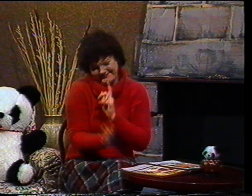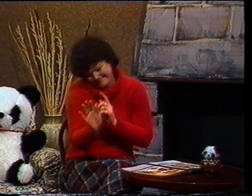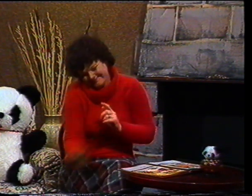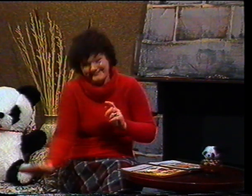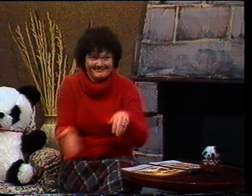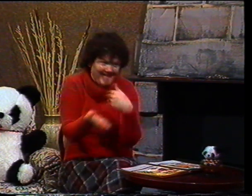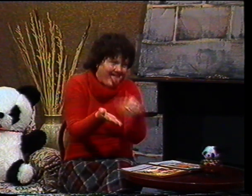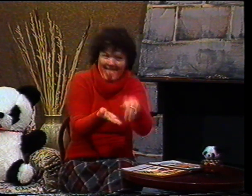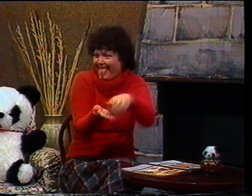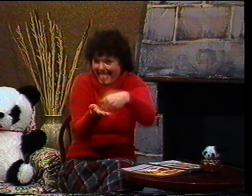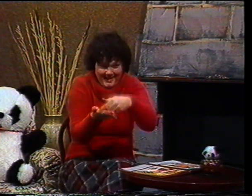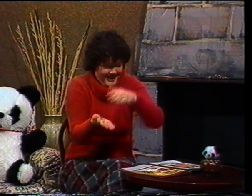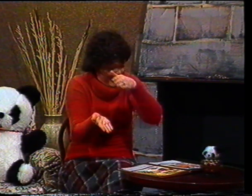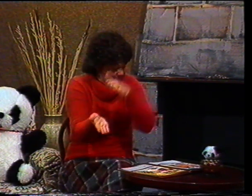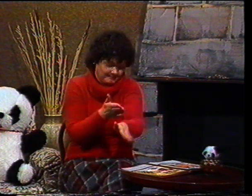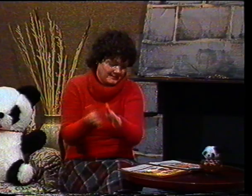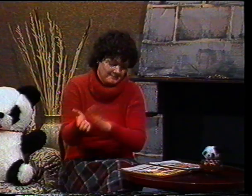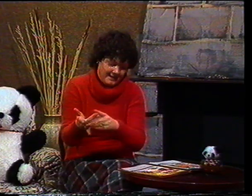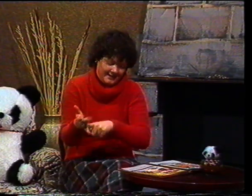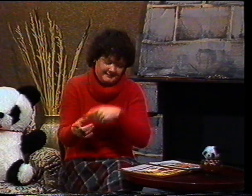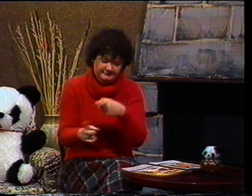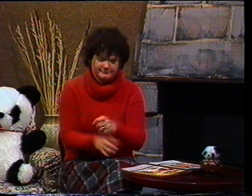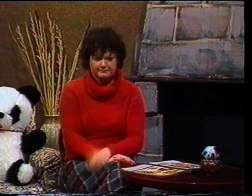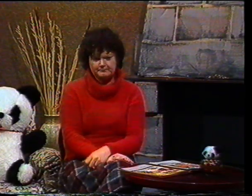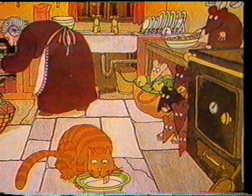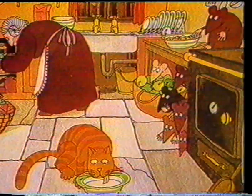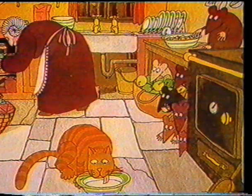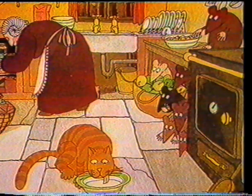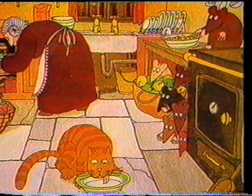lapped the milk, and the woman stroked it, and it lapped the milk until the milk was all gone.